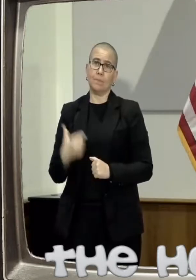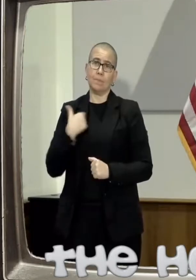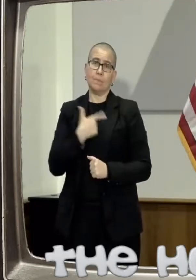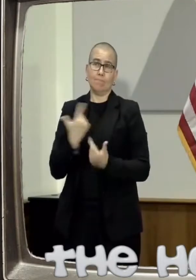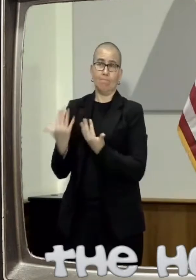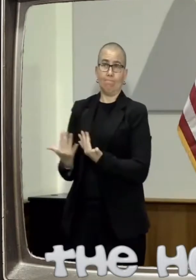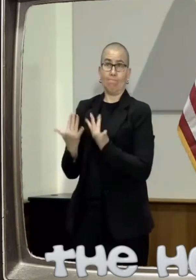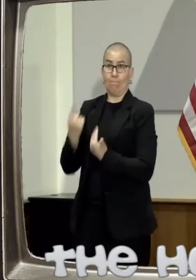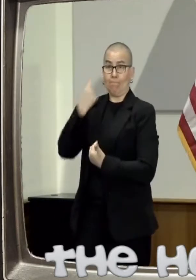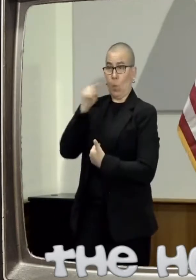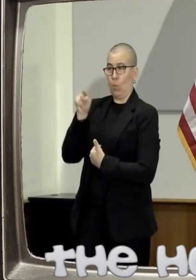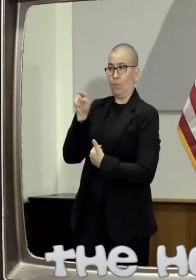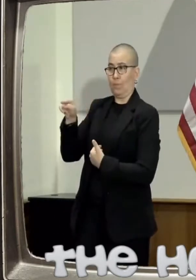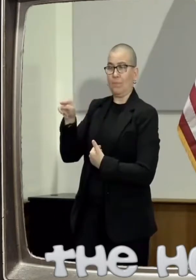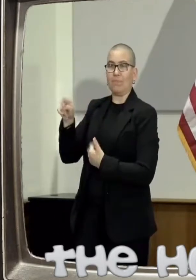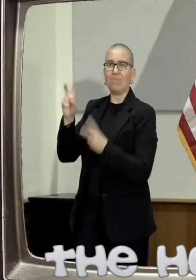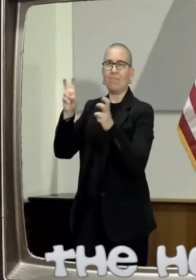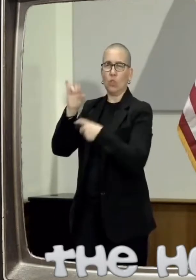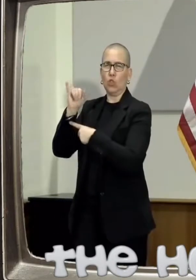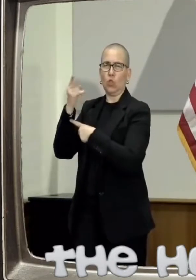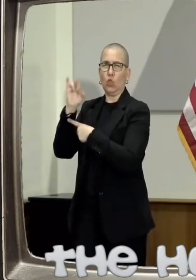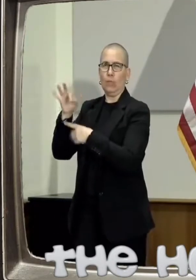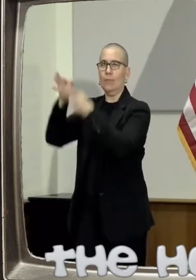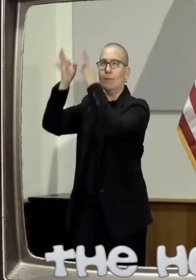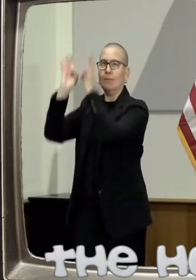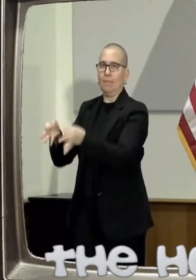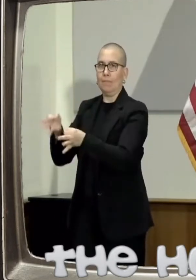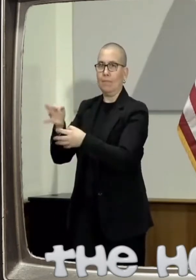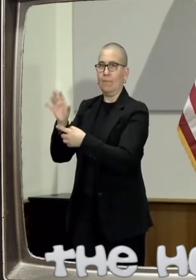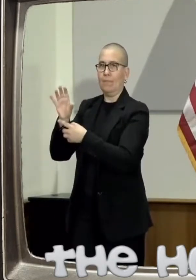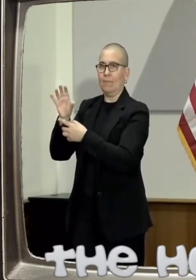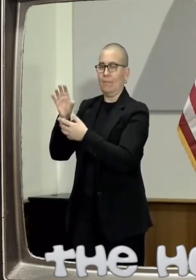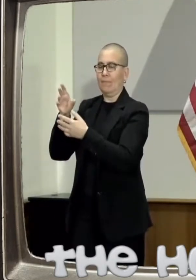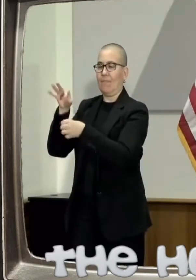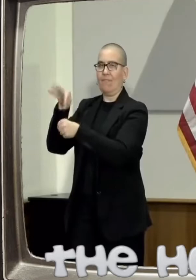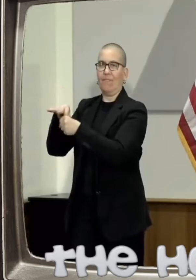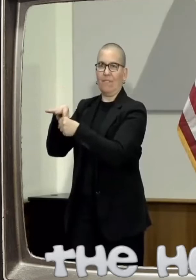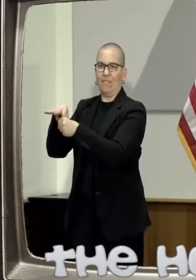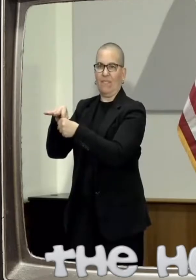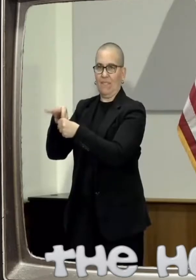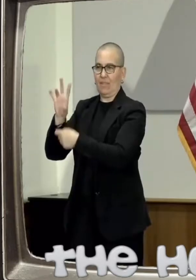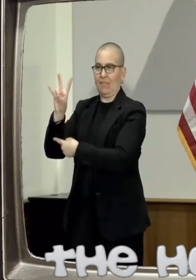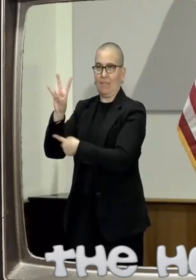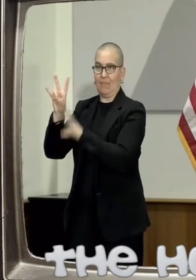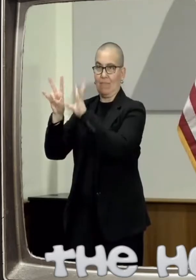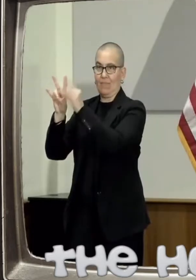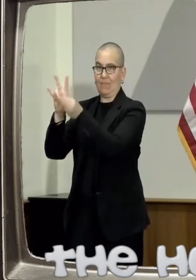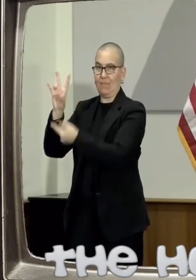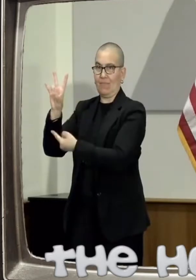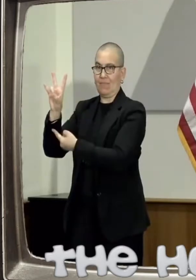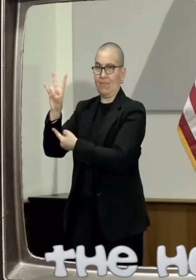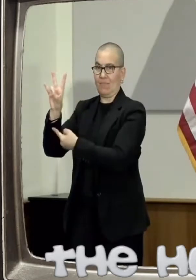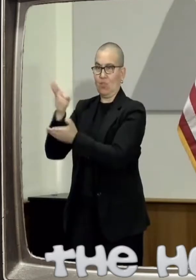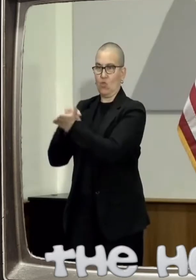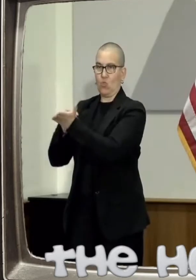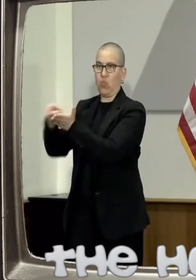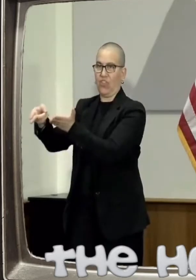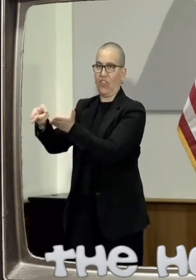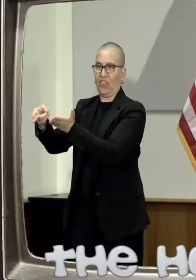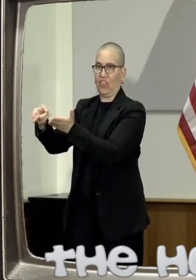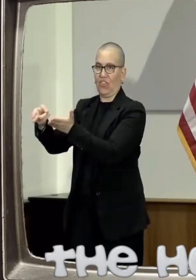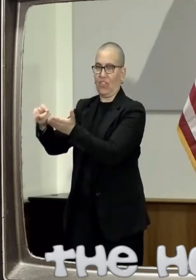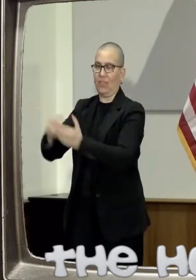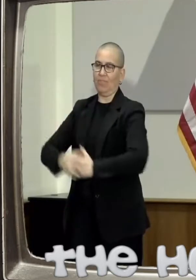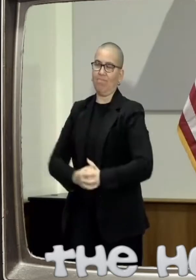are several inescapable truths. Over this last year, our Twin Cities have experienced